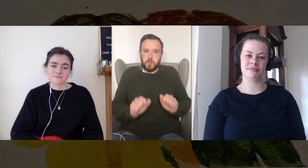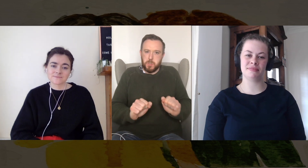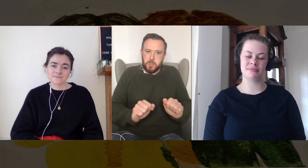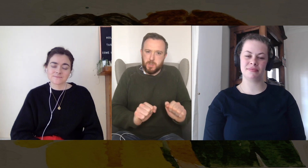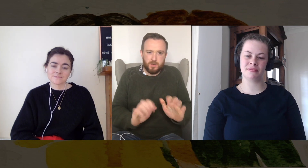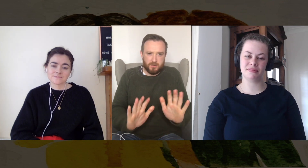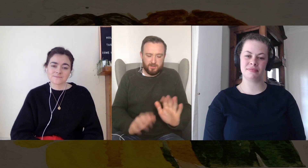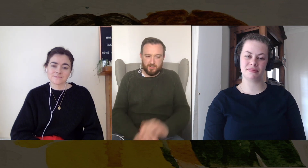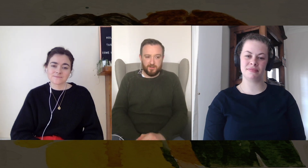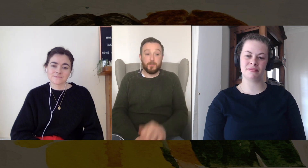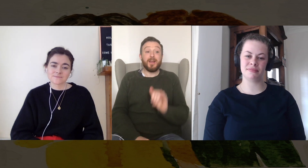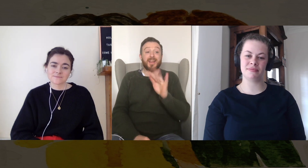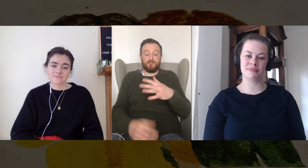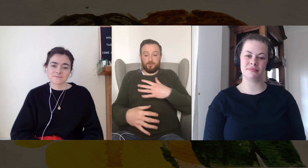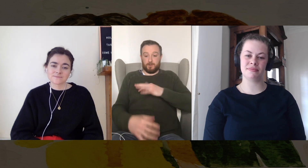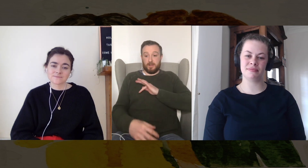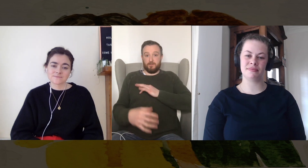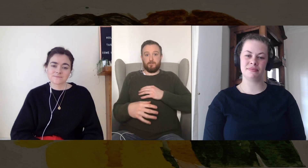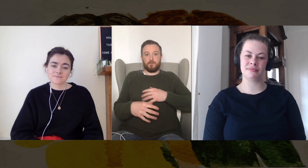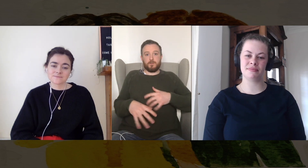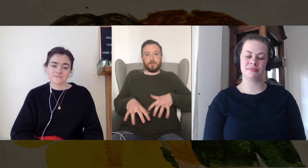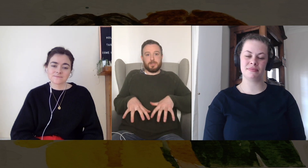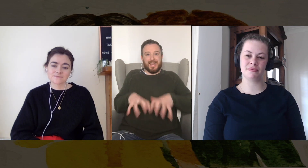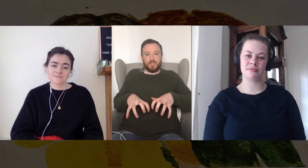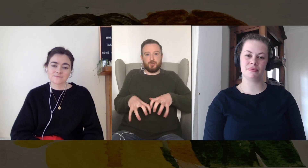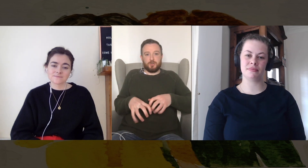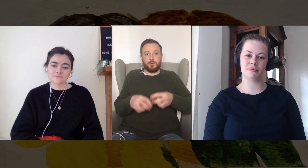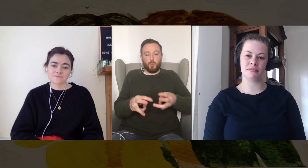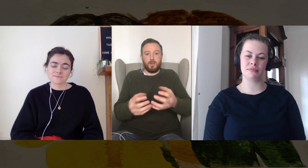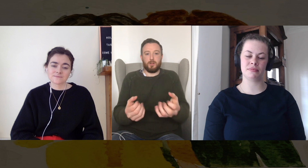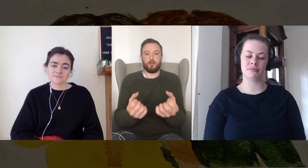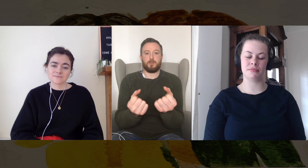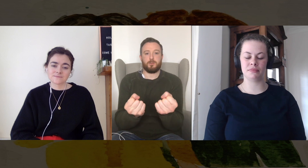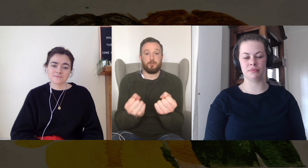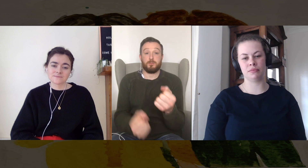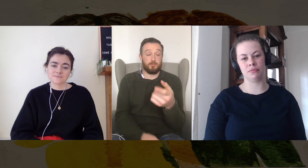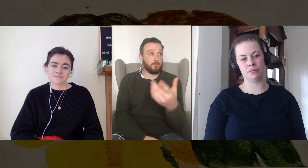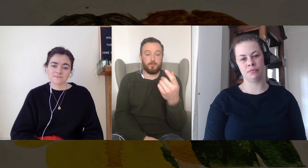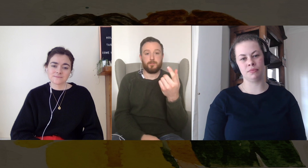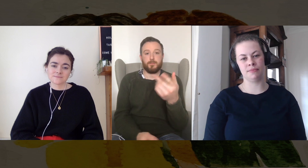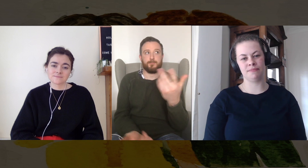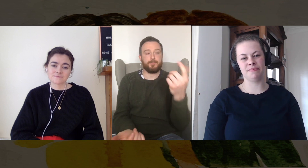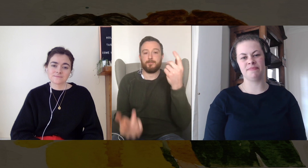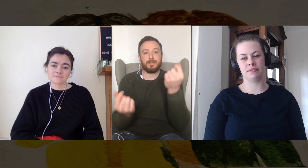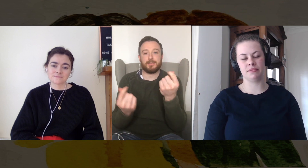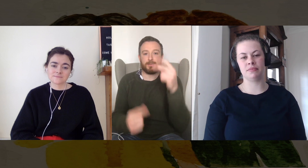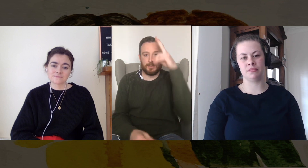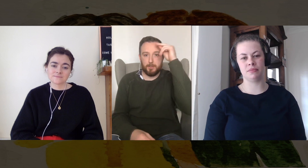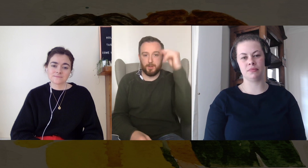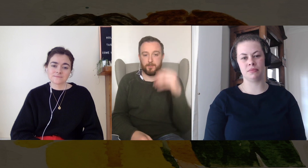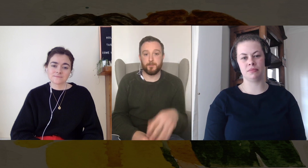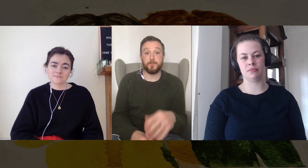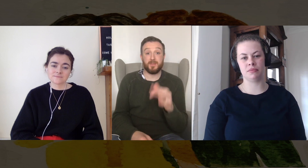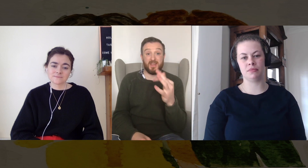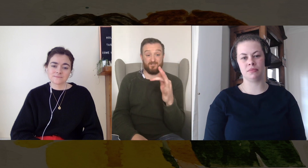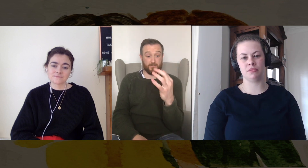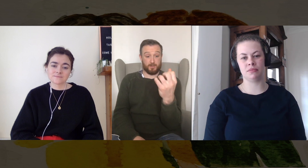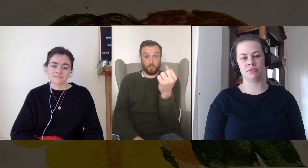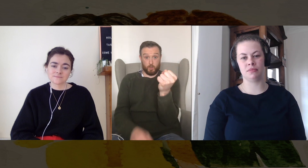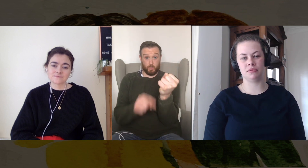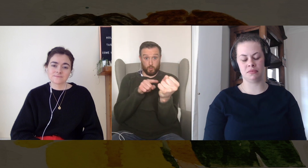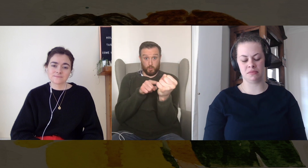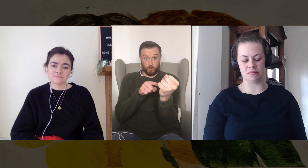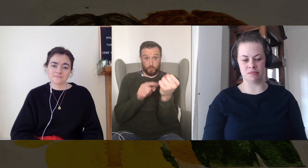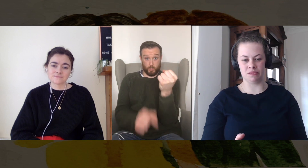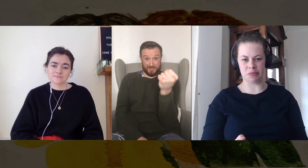And then I would add on top of that, because that's what it's designed to do. Yeah. It does it for you anyway. Let it. But if